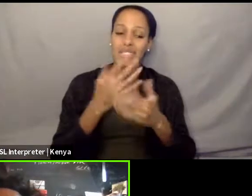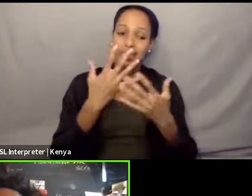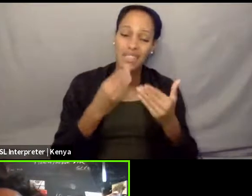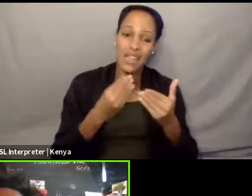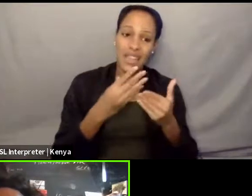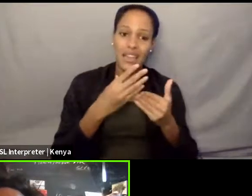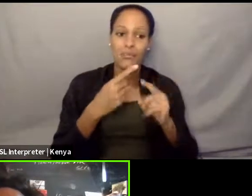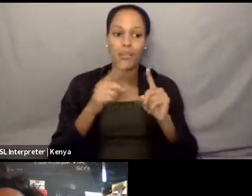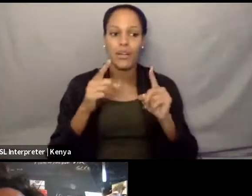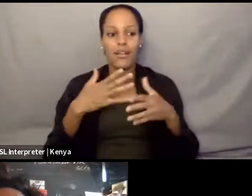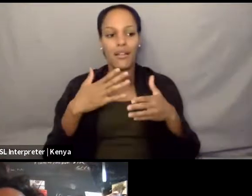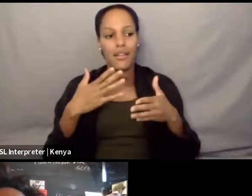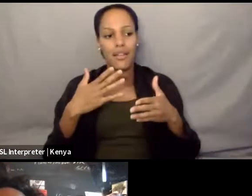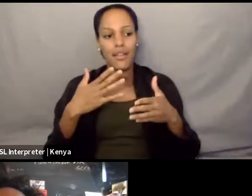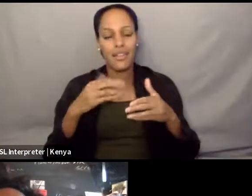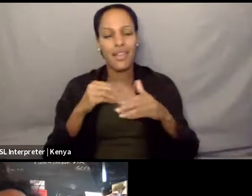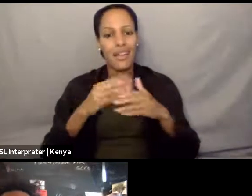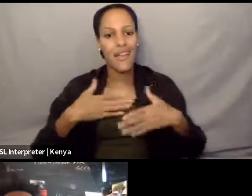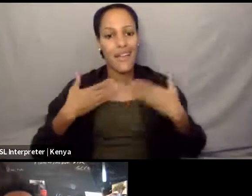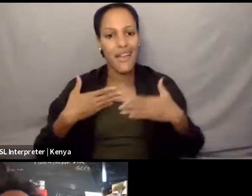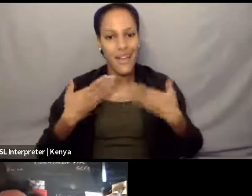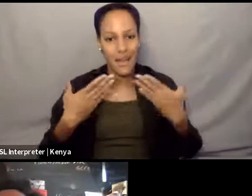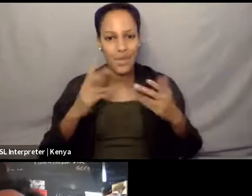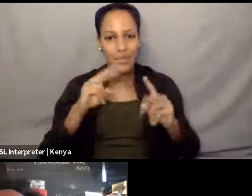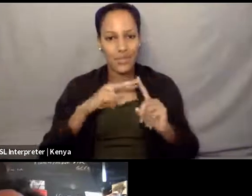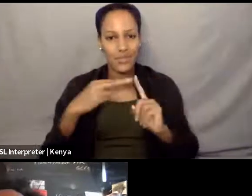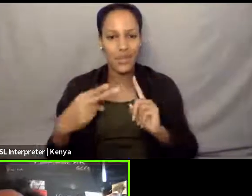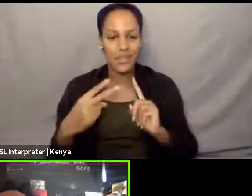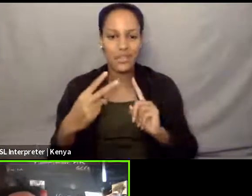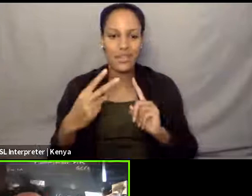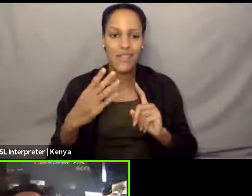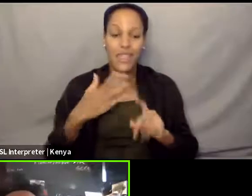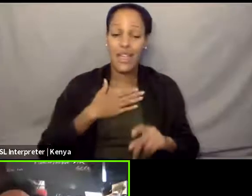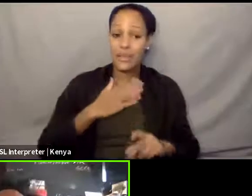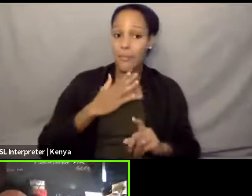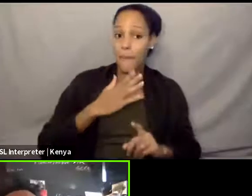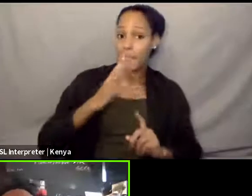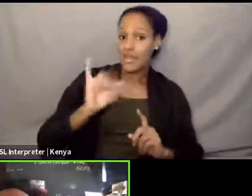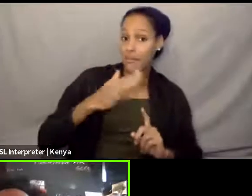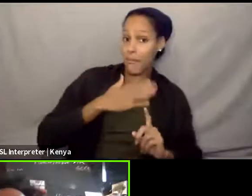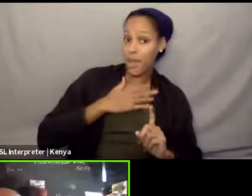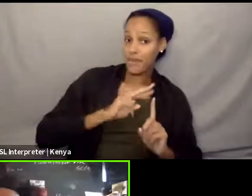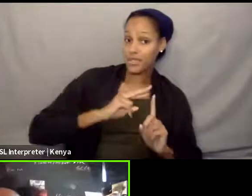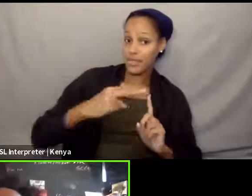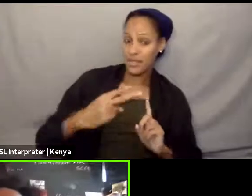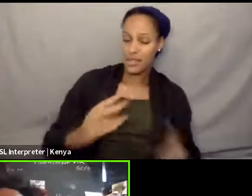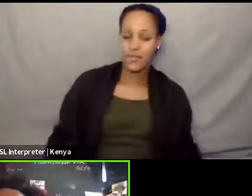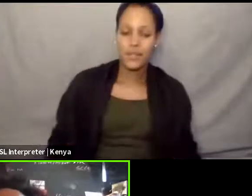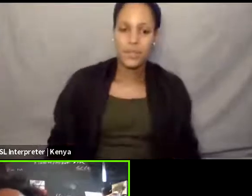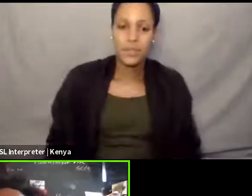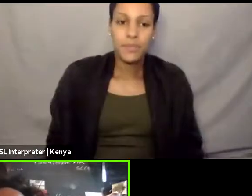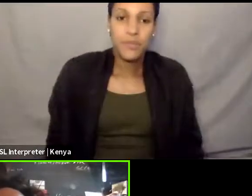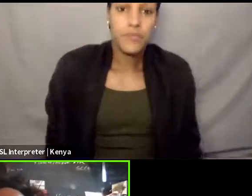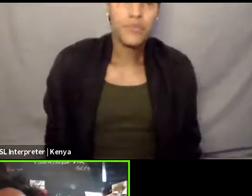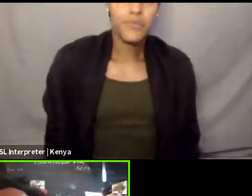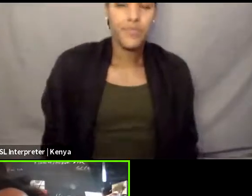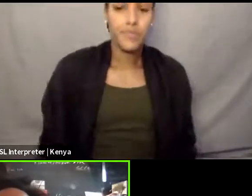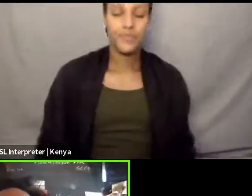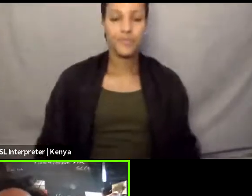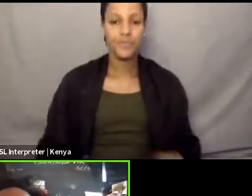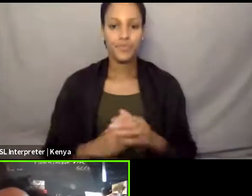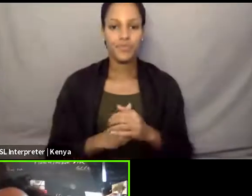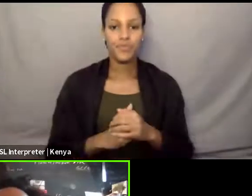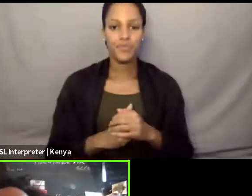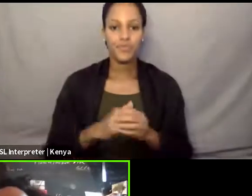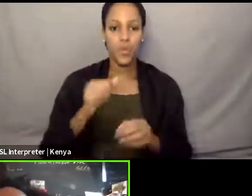is sorrowful in the most wondrous way, you know, mm-hmm. in the most wonderful way. That's sort of what I think. So anyway, that's exactly right. Like, so it, you know,